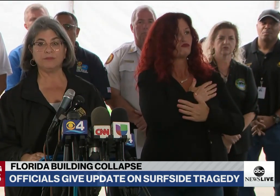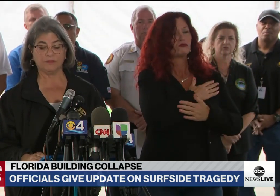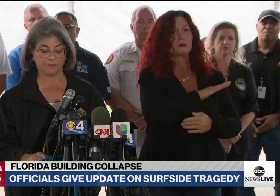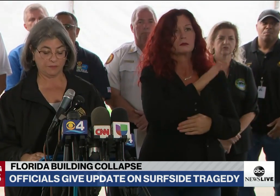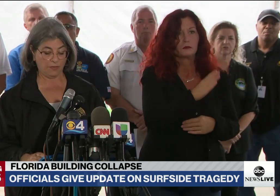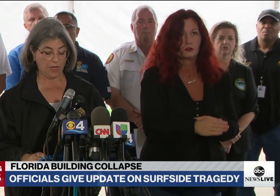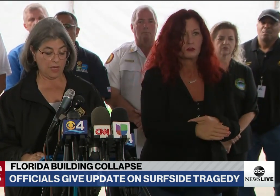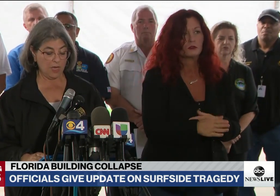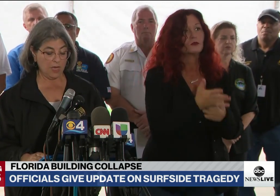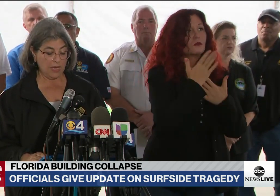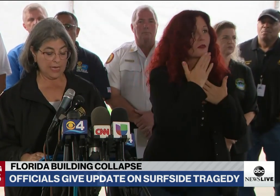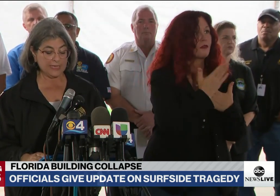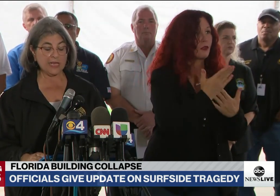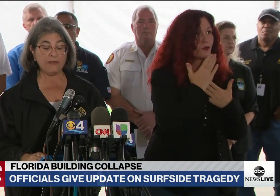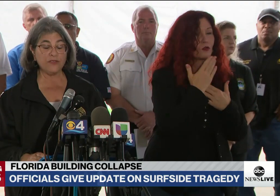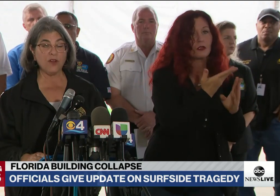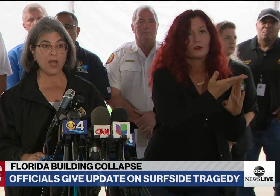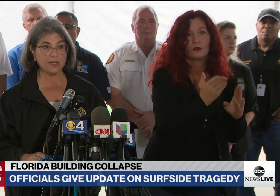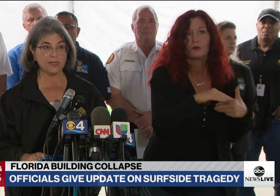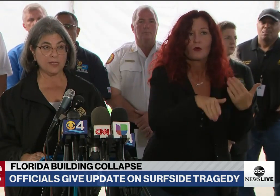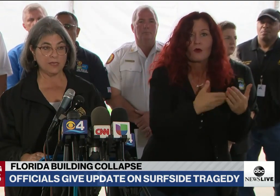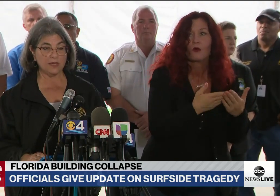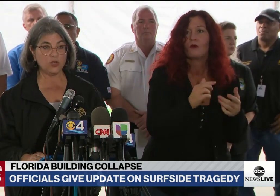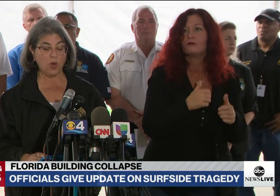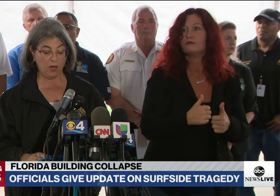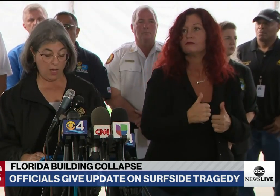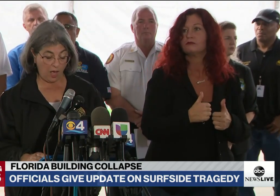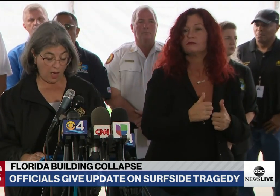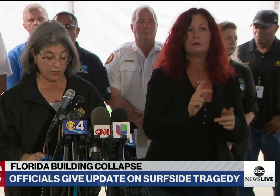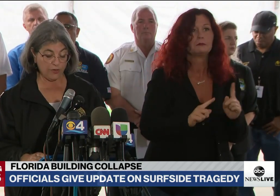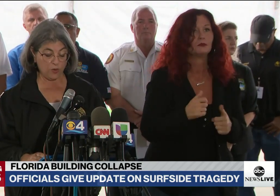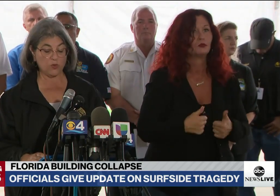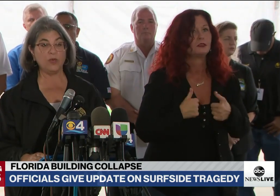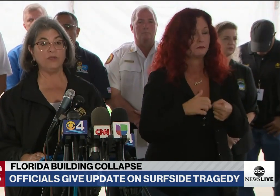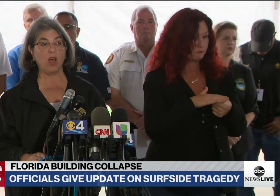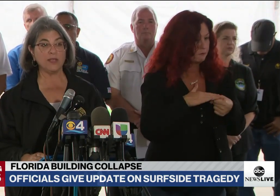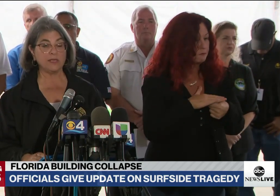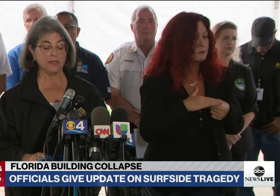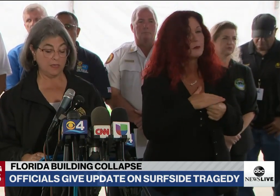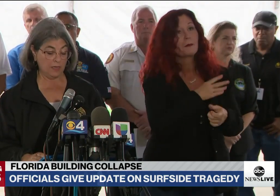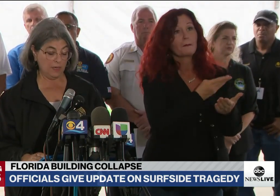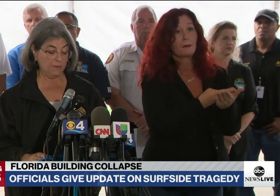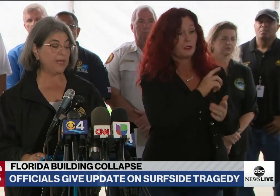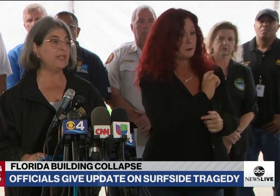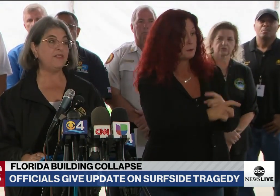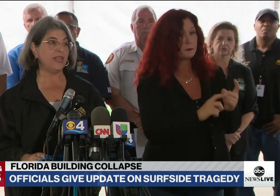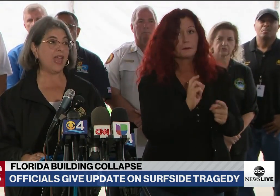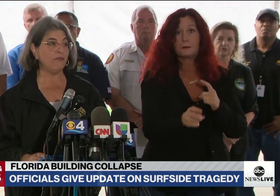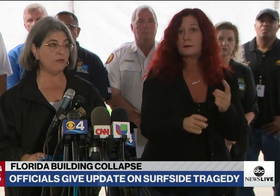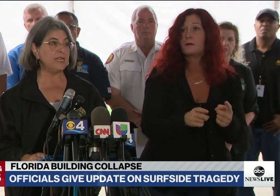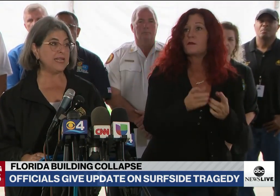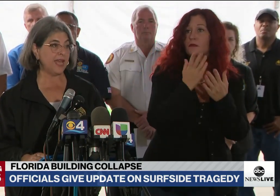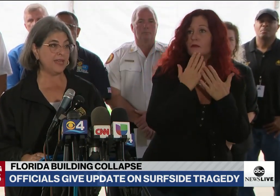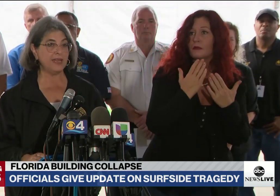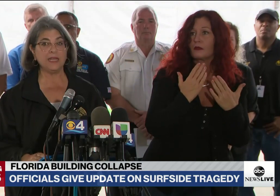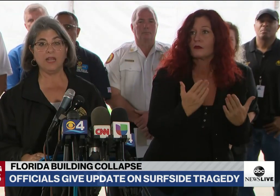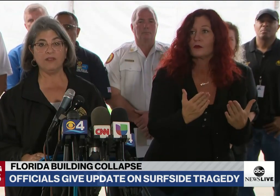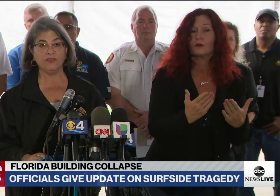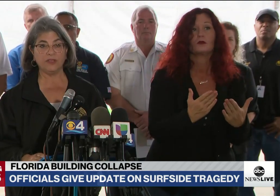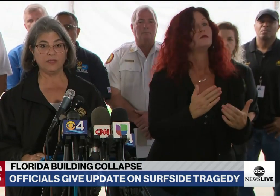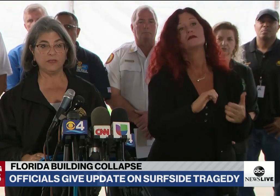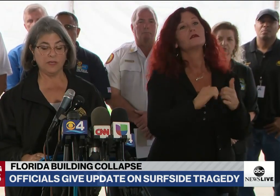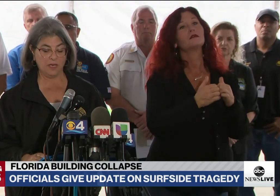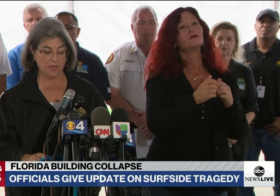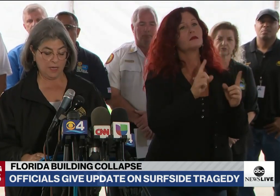love. It is left for us to honor those we have lost by living every day in